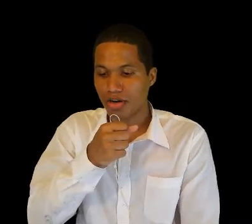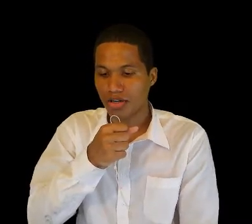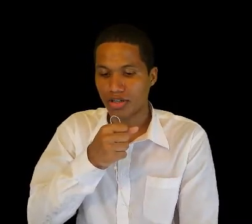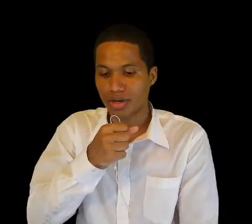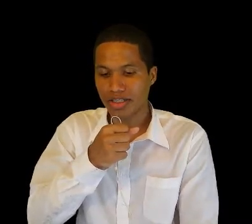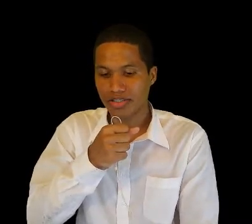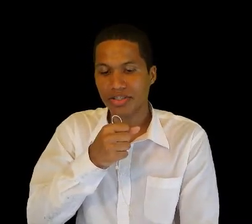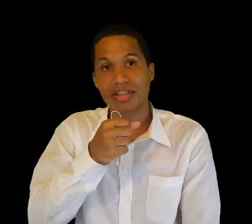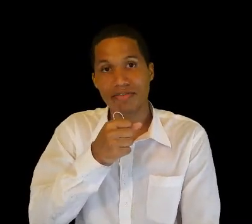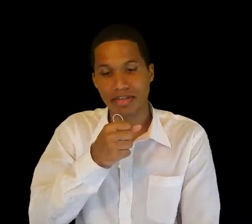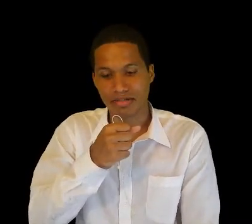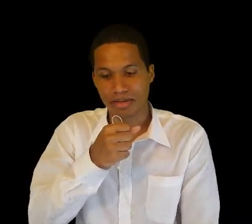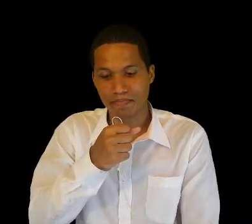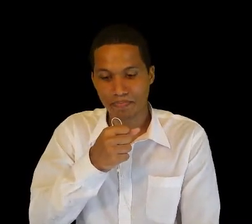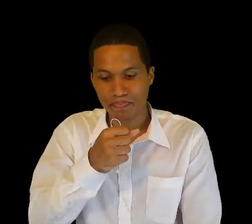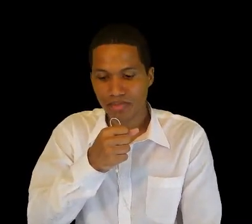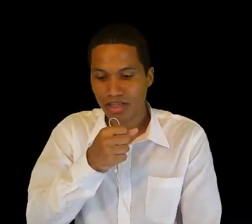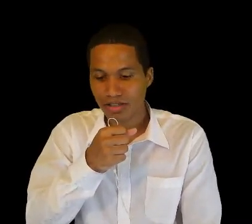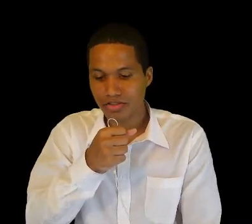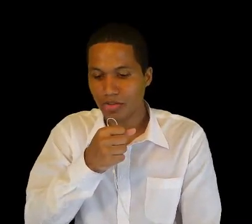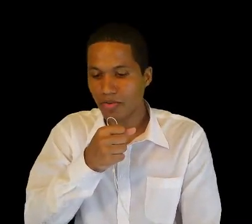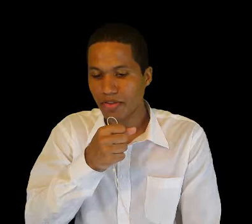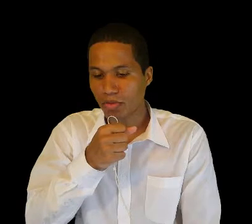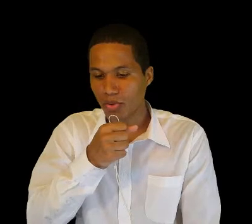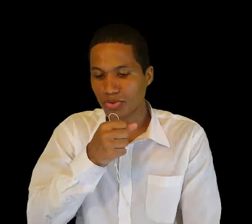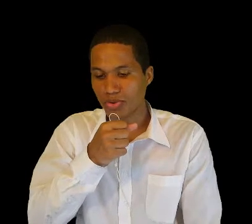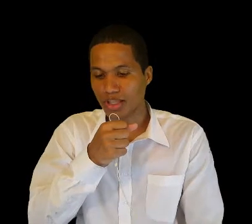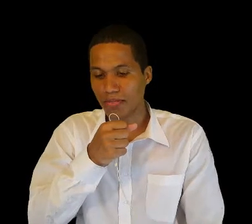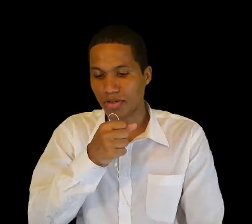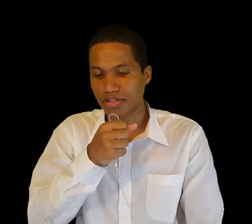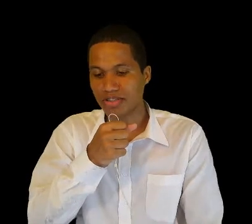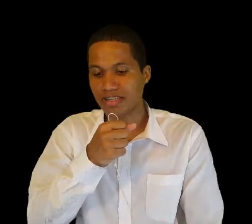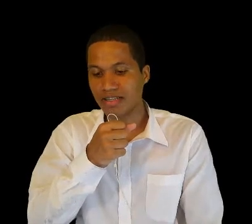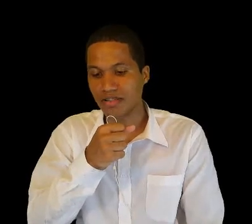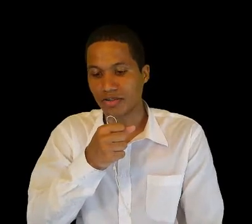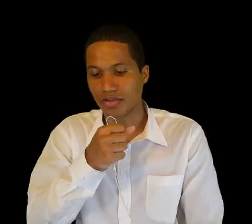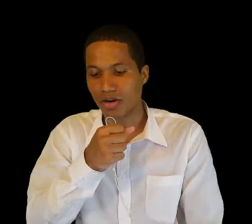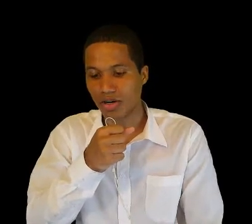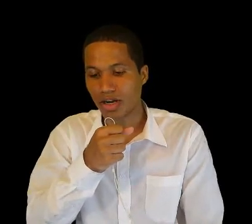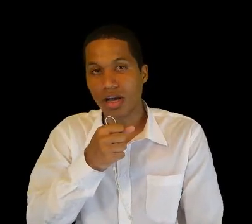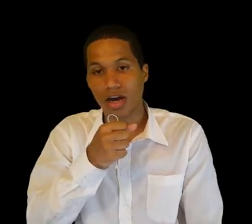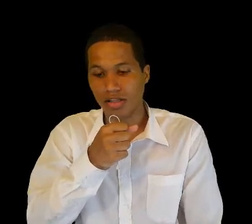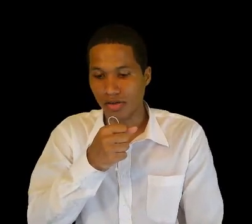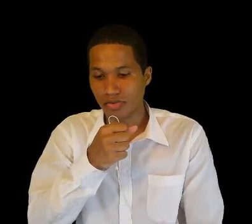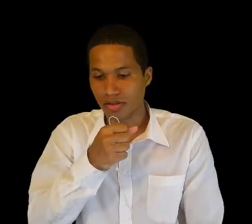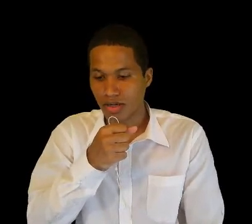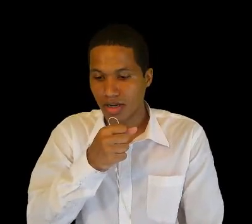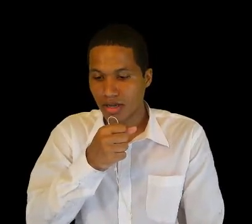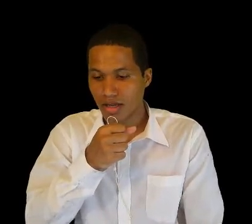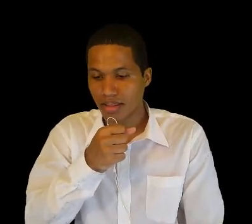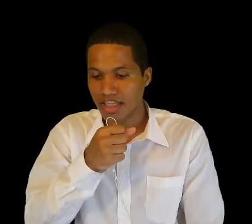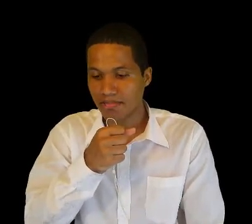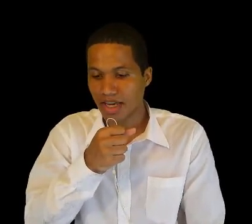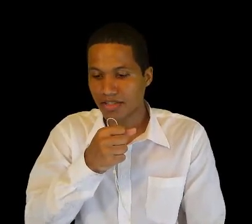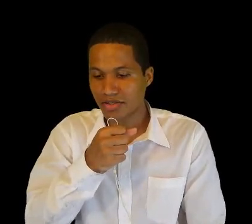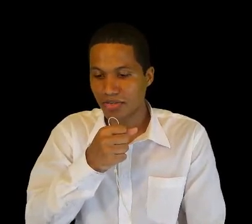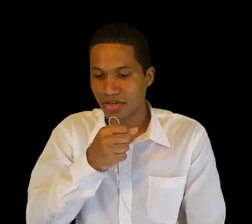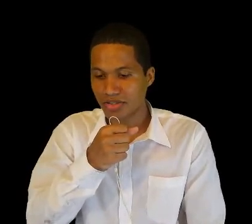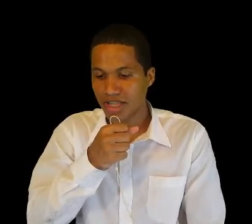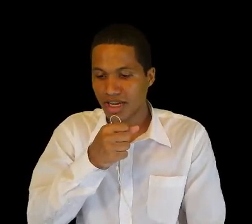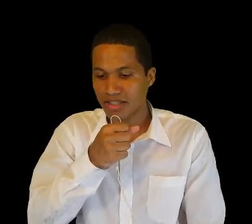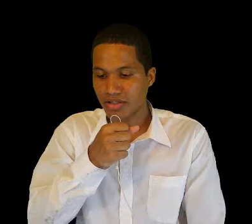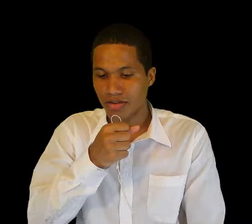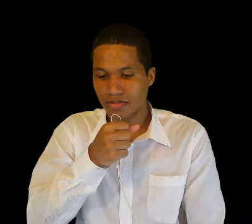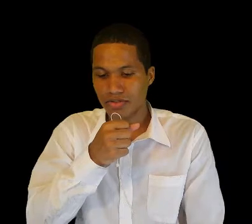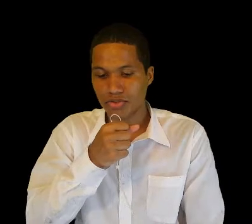but they are arranged differently. Some of the bones in a bird's skeleton are hollow. This makes the